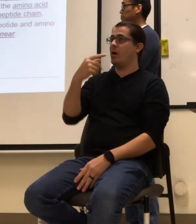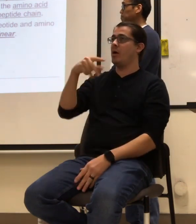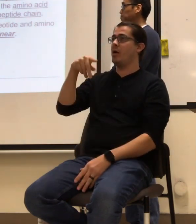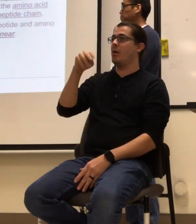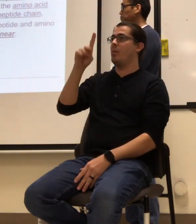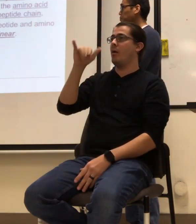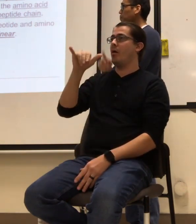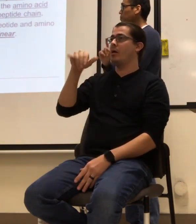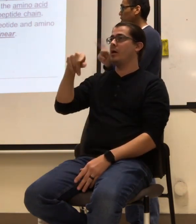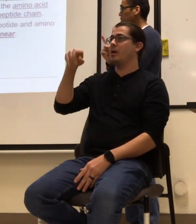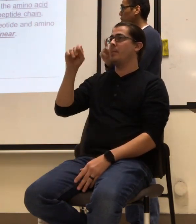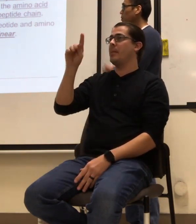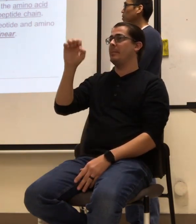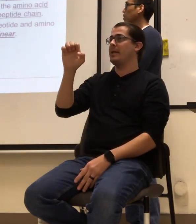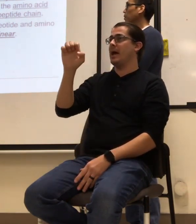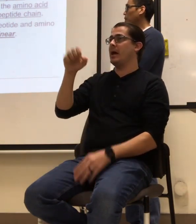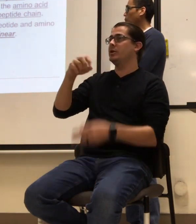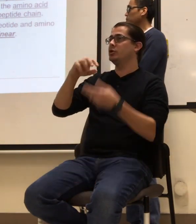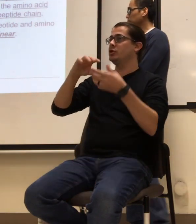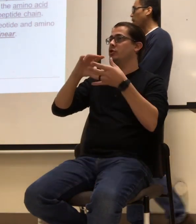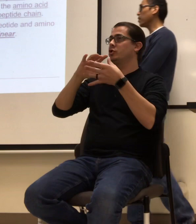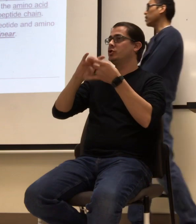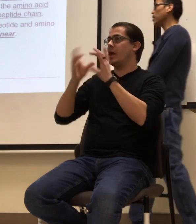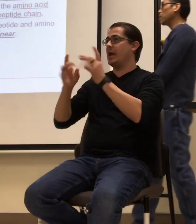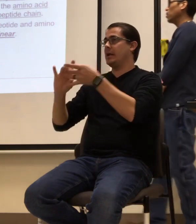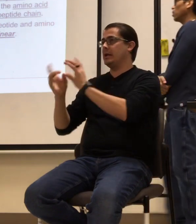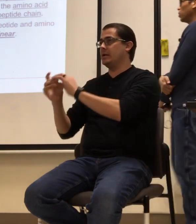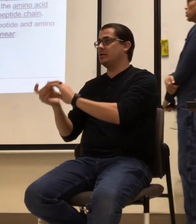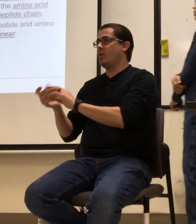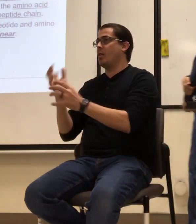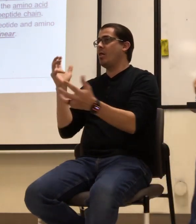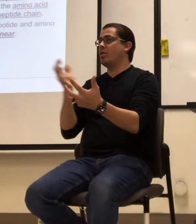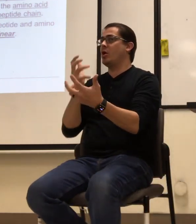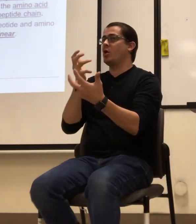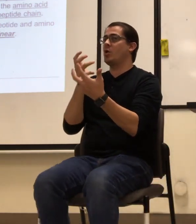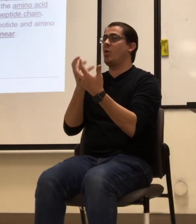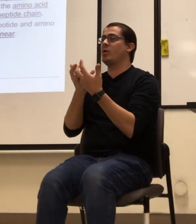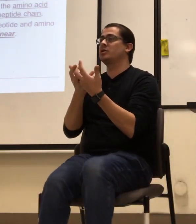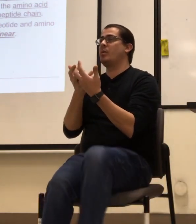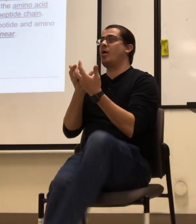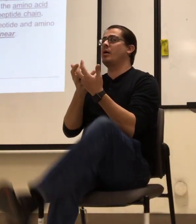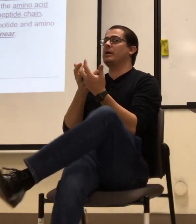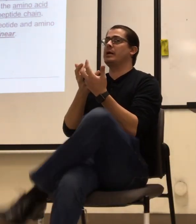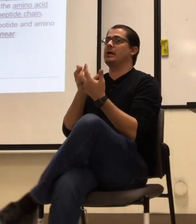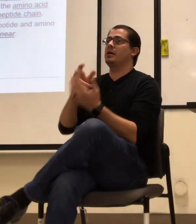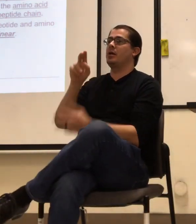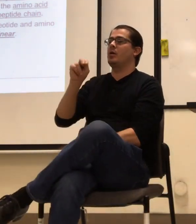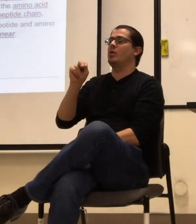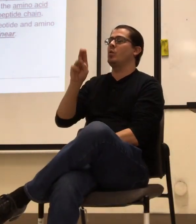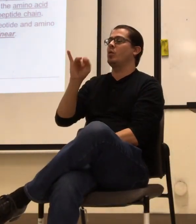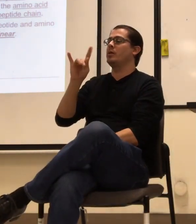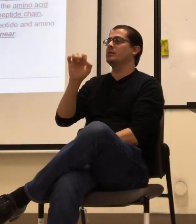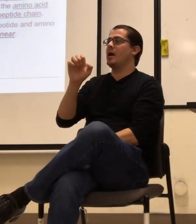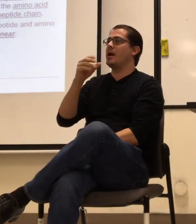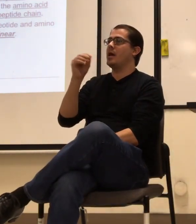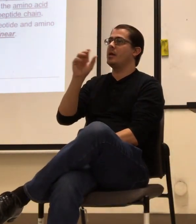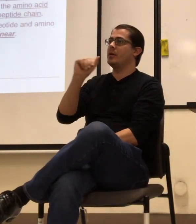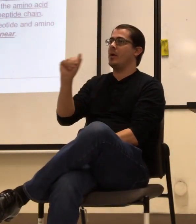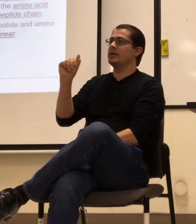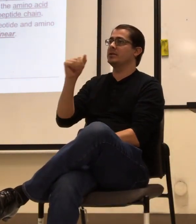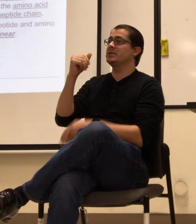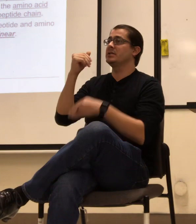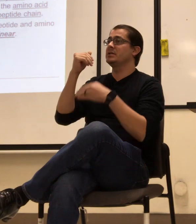chain. So the corresponding nucleotide and amino acid sequences